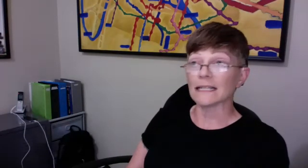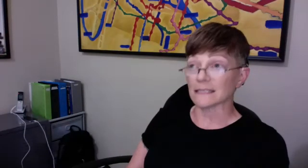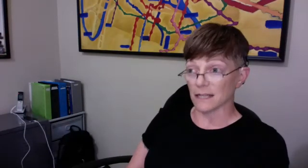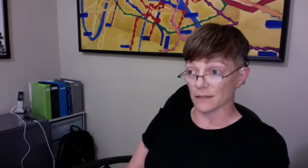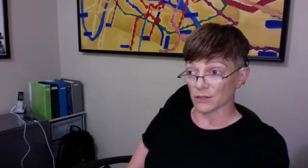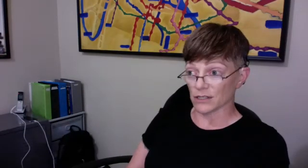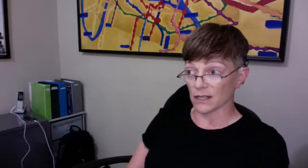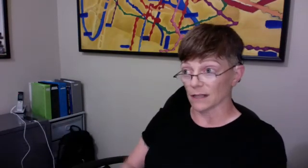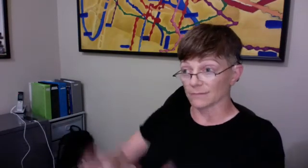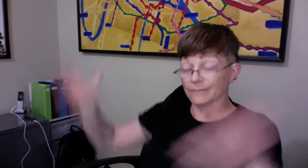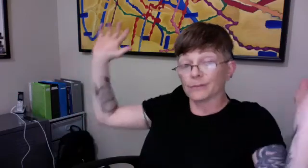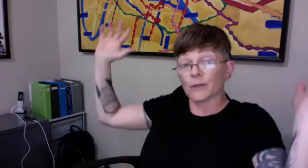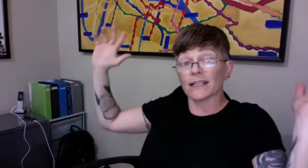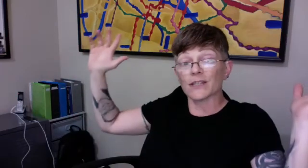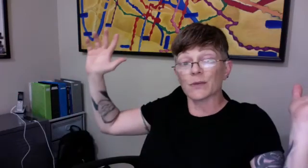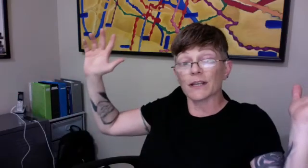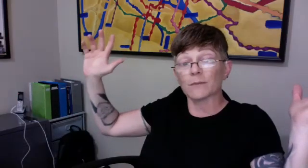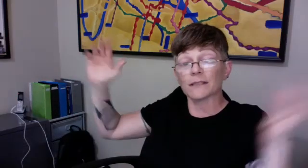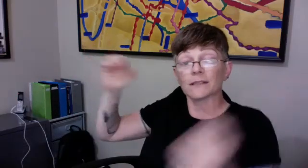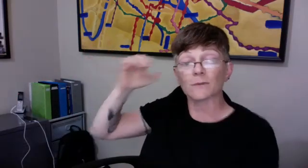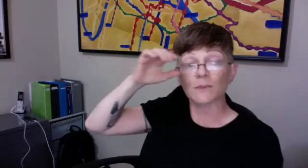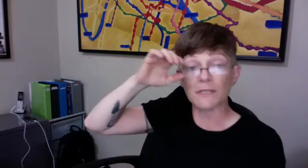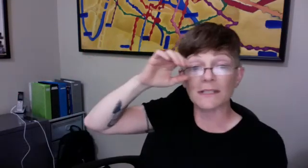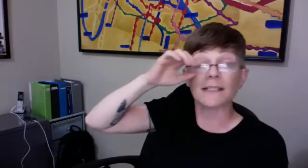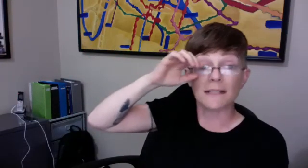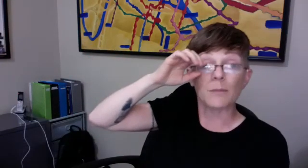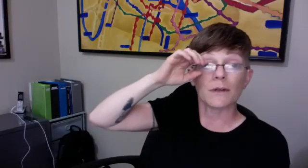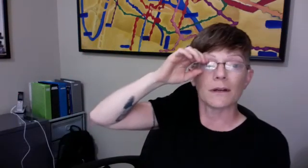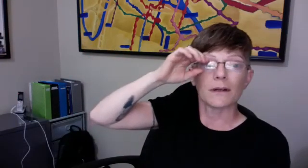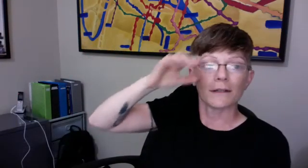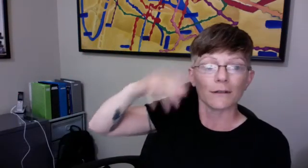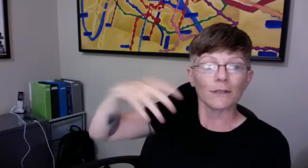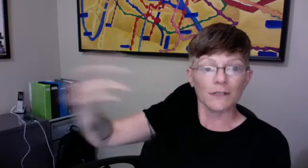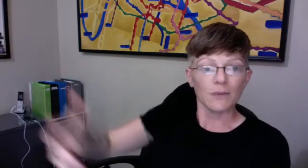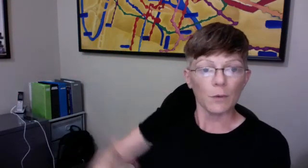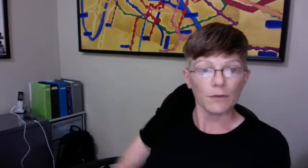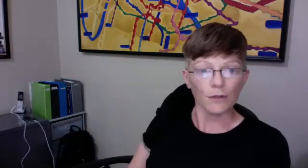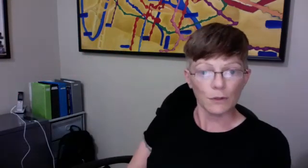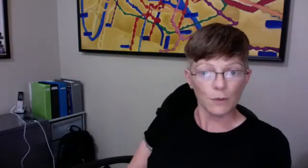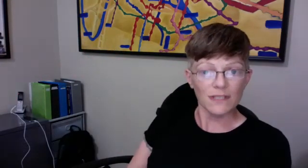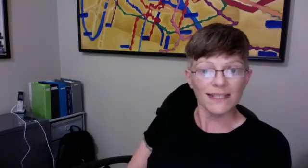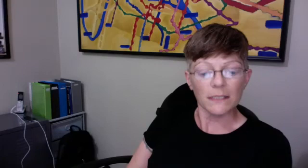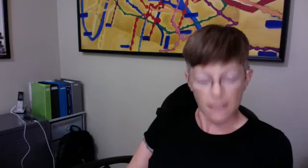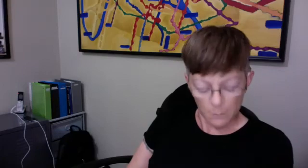instead of just saying, well, I guess we can't meet, it was, what's the next step? Because that's what we've learned. What's the next step?